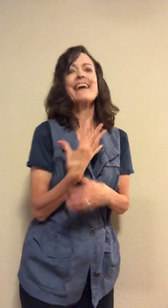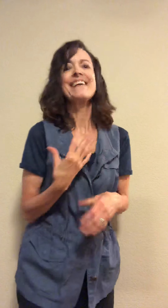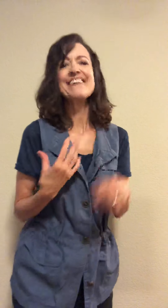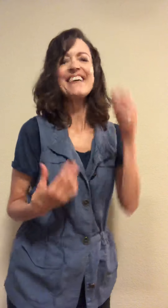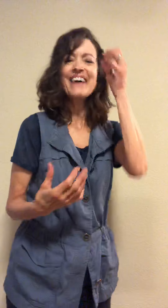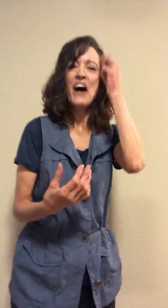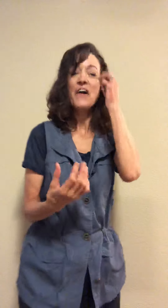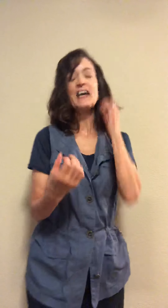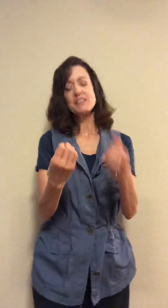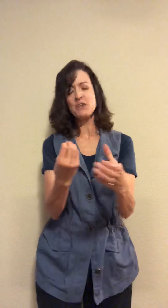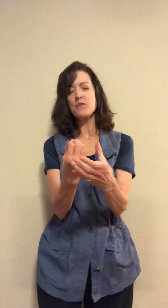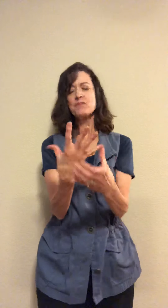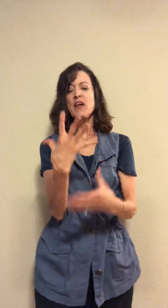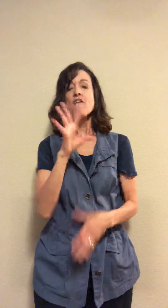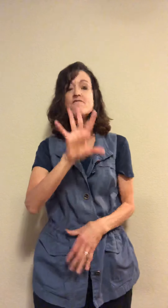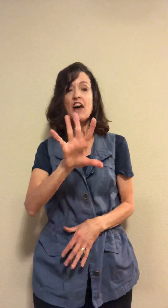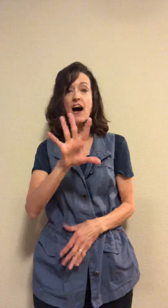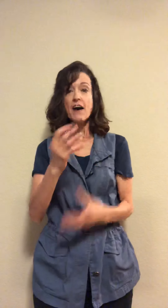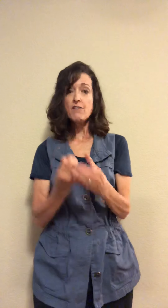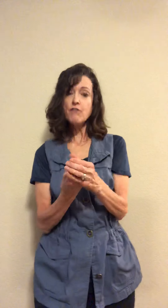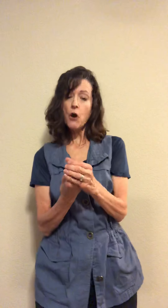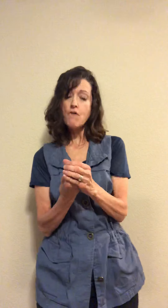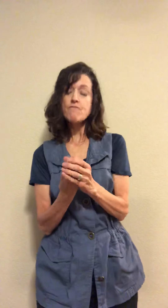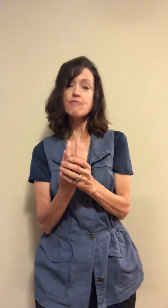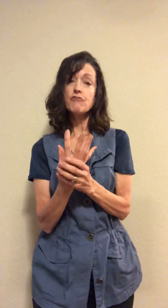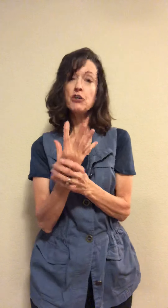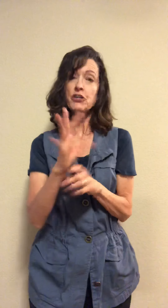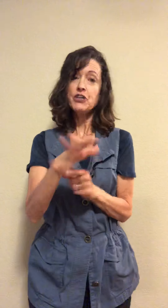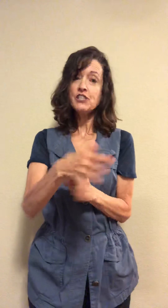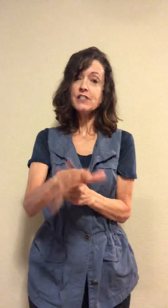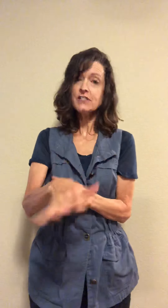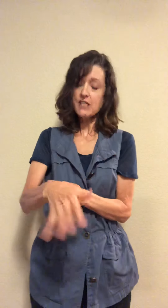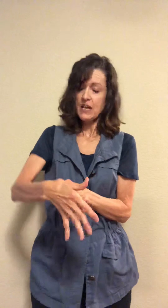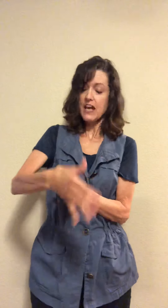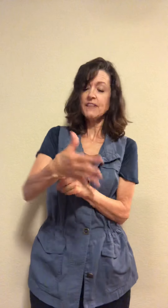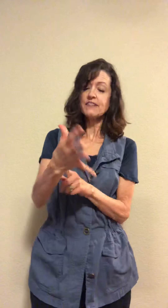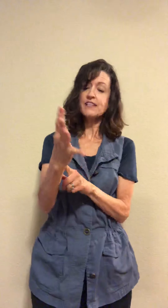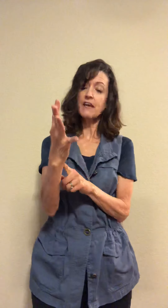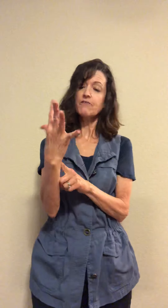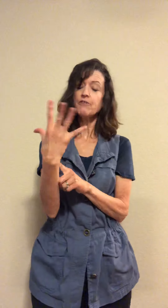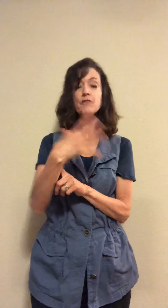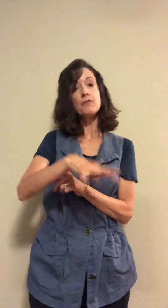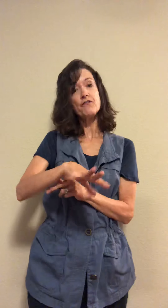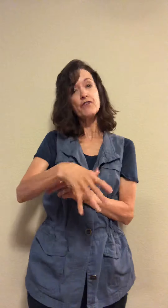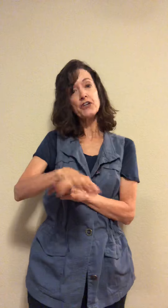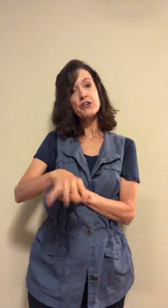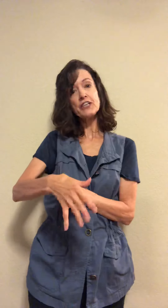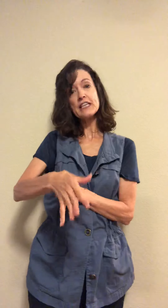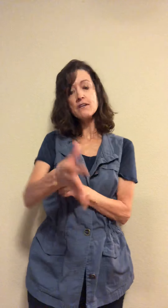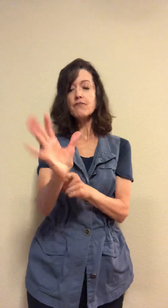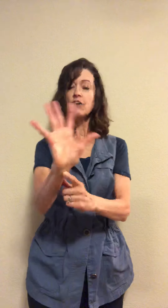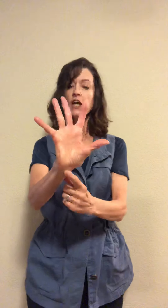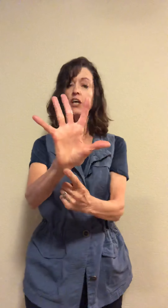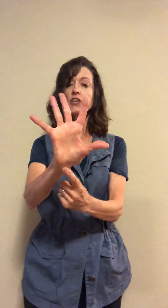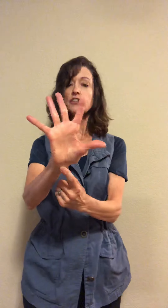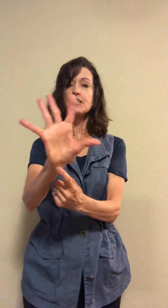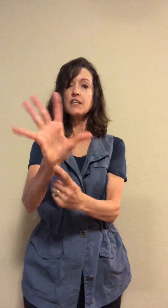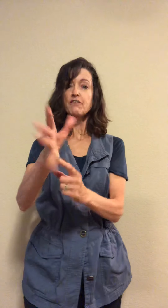I think. Okay, so 5 ferns, and the sign for fern or leaf, you're going to take your